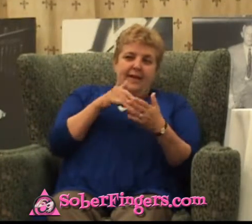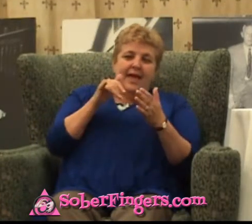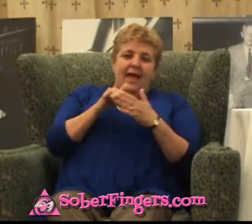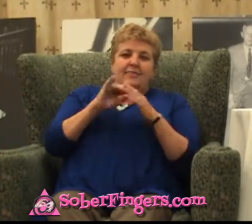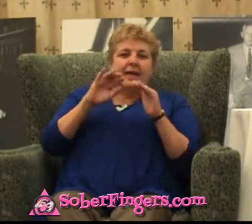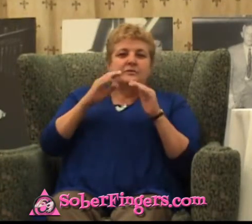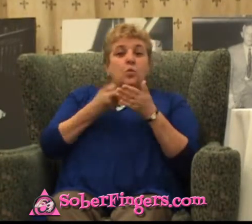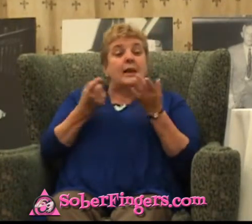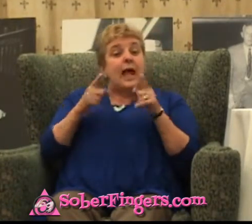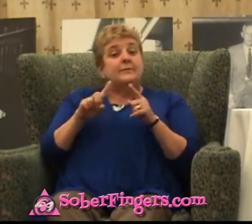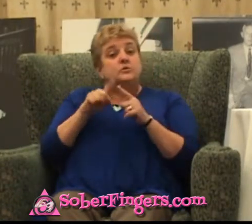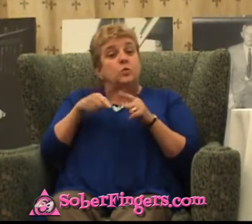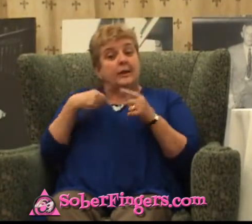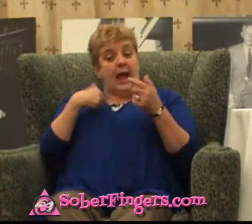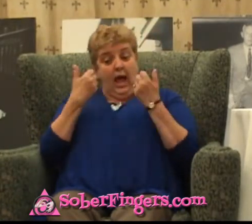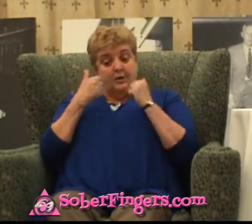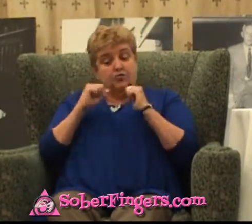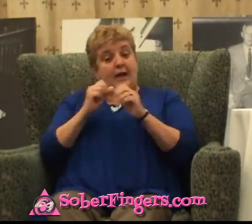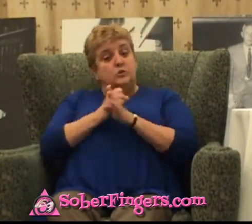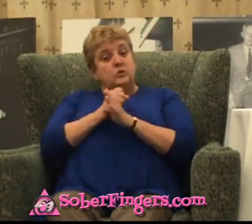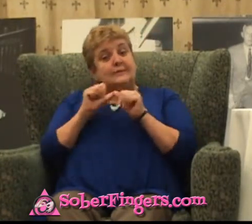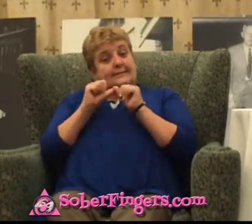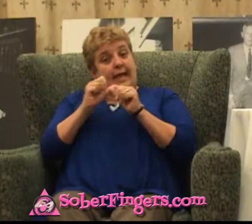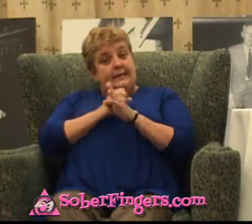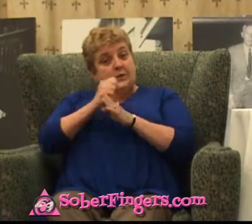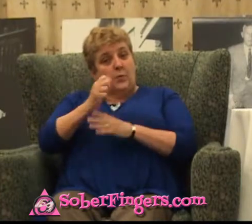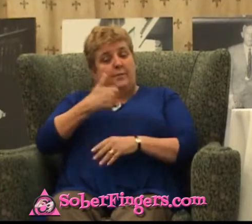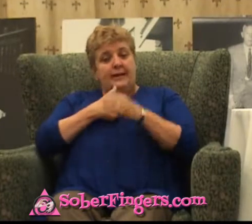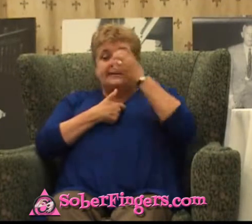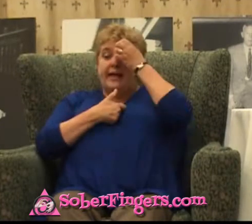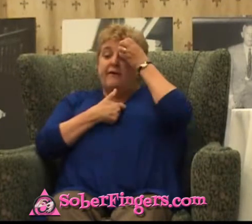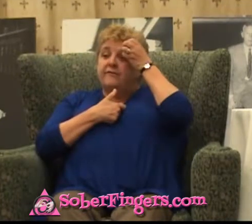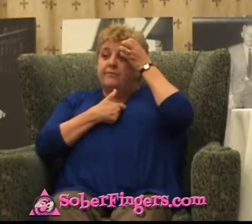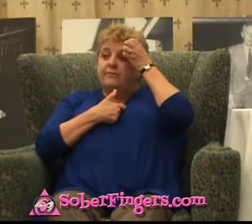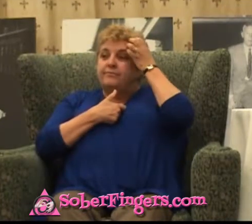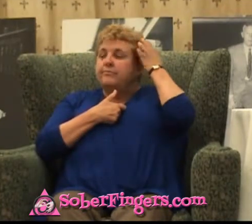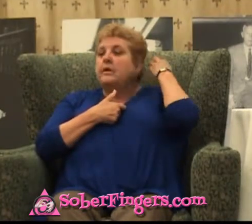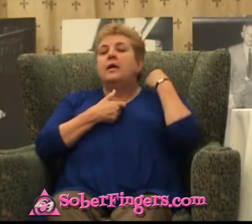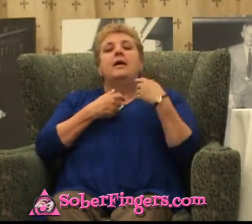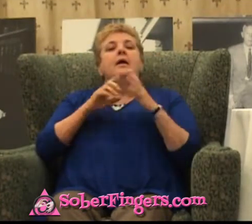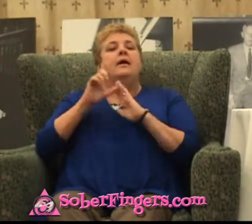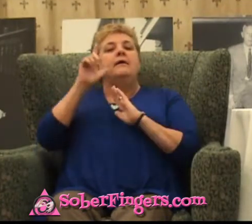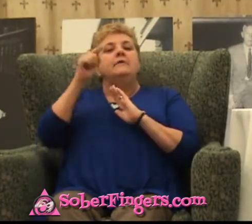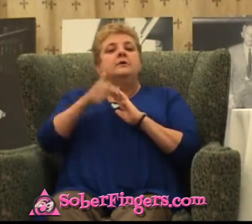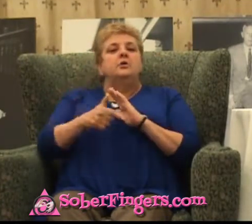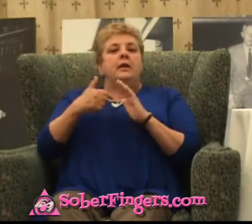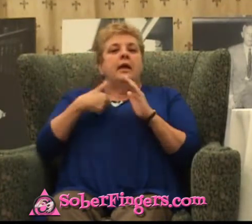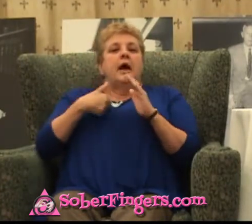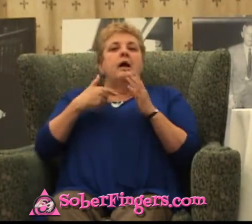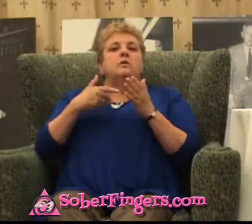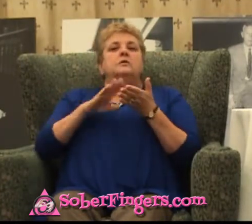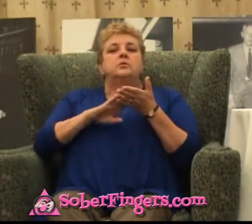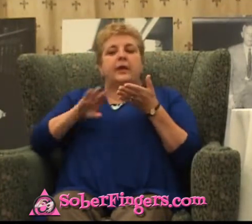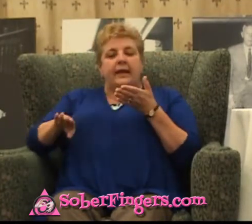own. I was eventually released into my husband's care. He couldn't take living with me very much